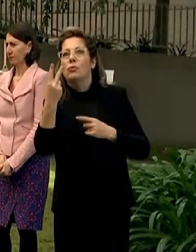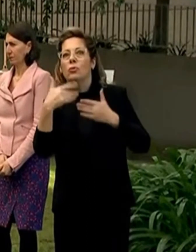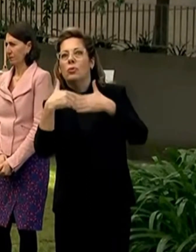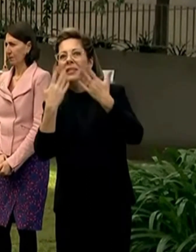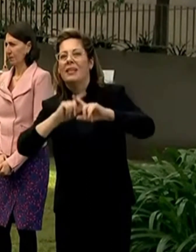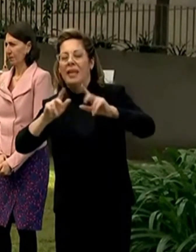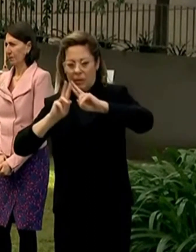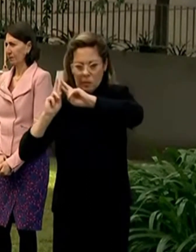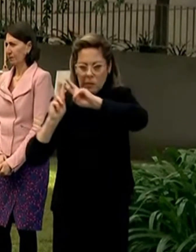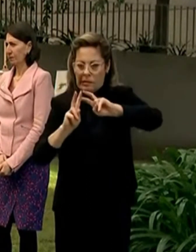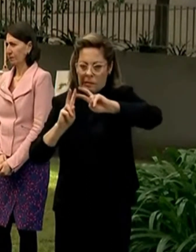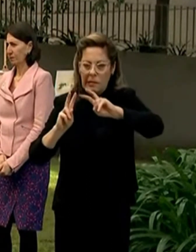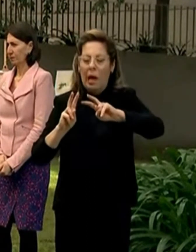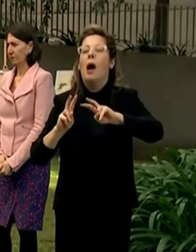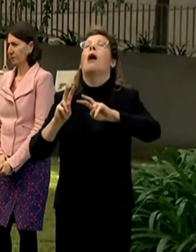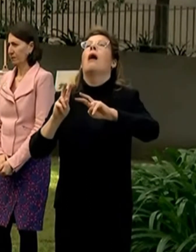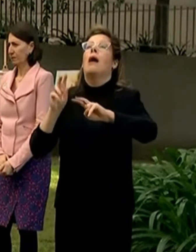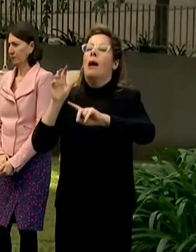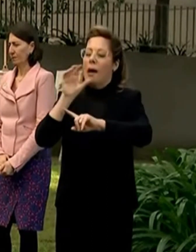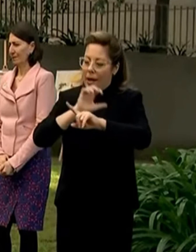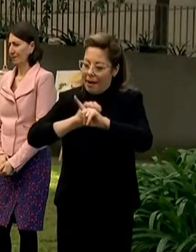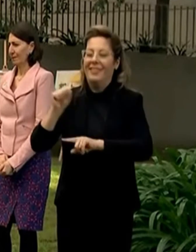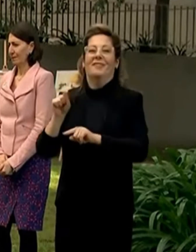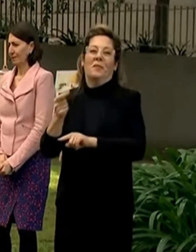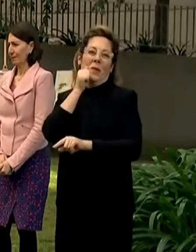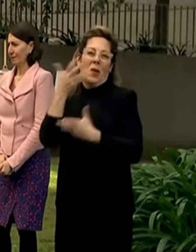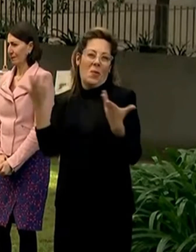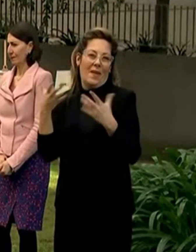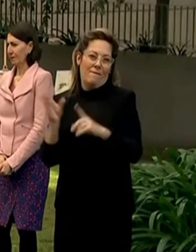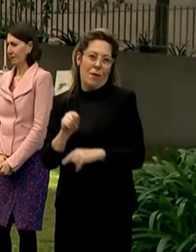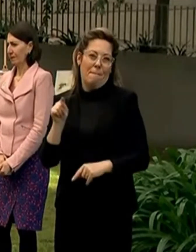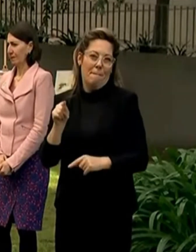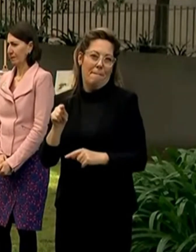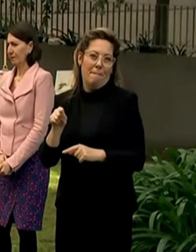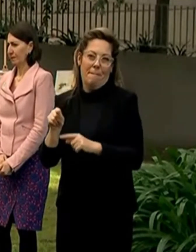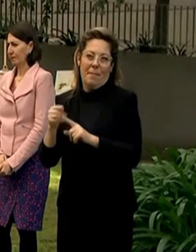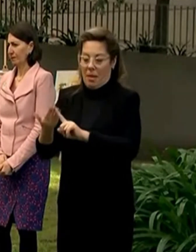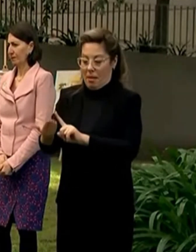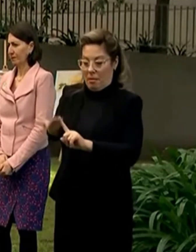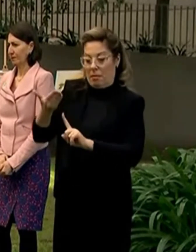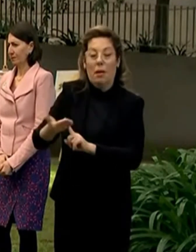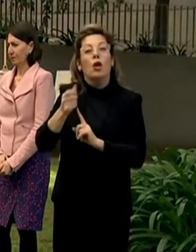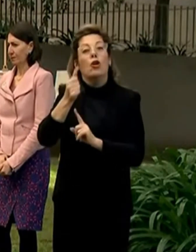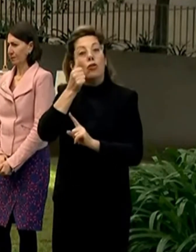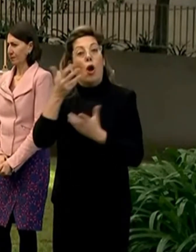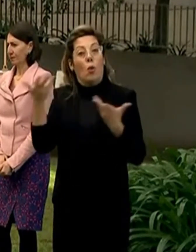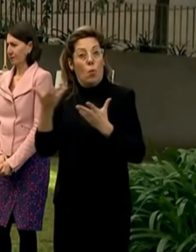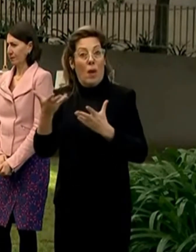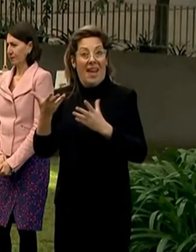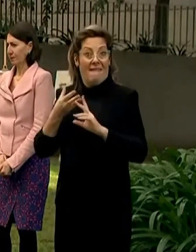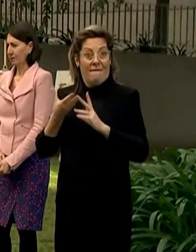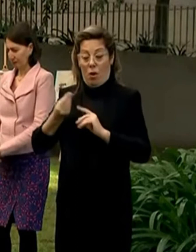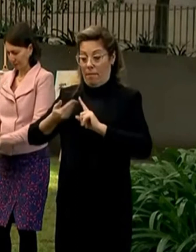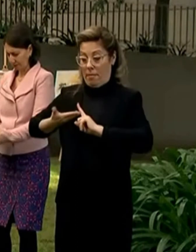does change, but we do comment on that every day. And in our epidemiology report we do provide those numbers, and obviously